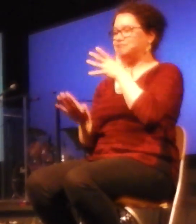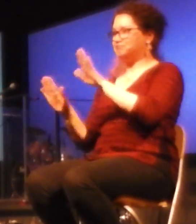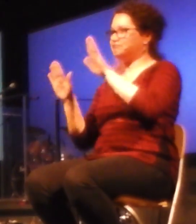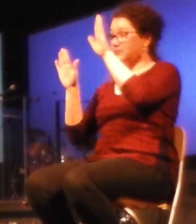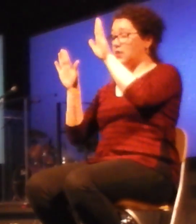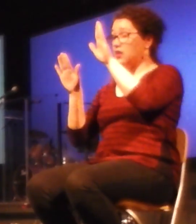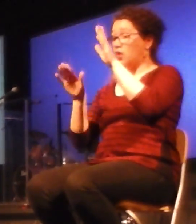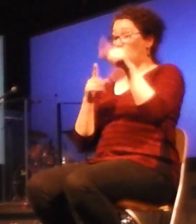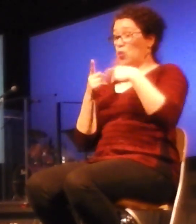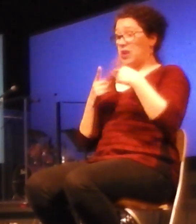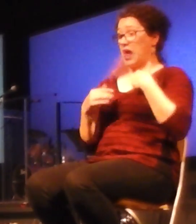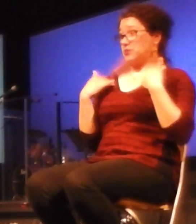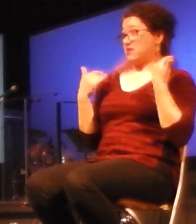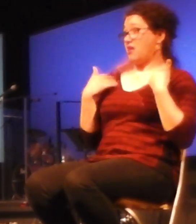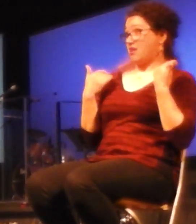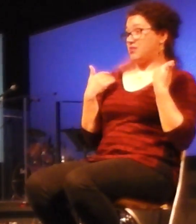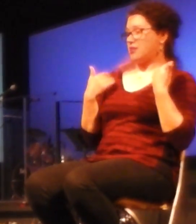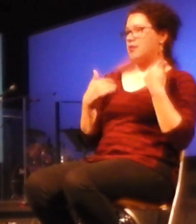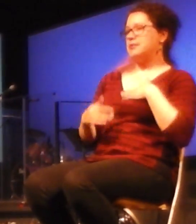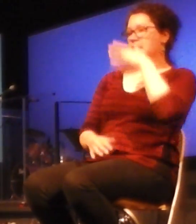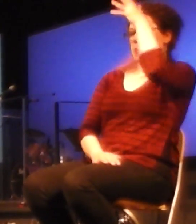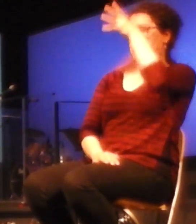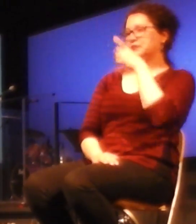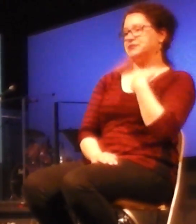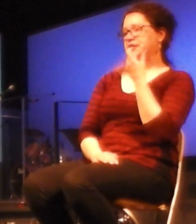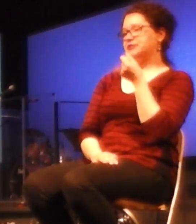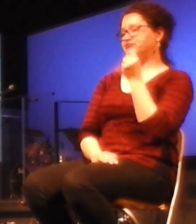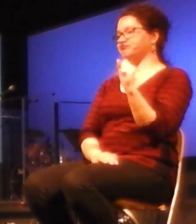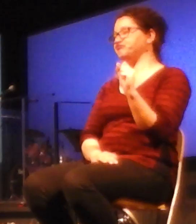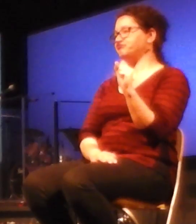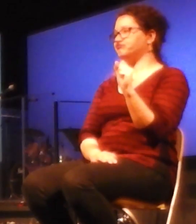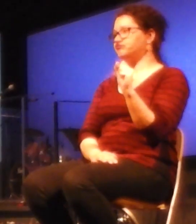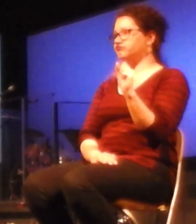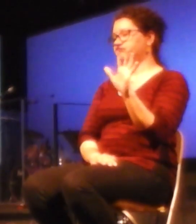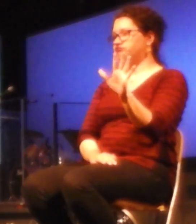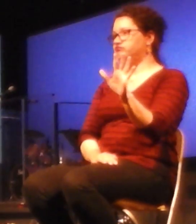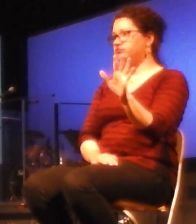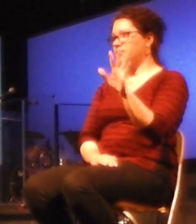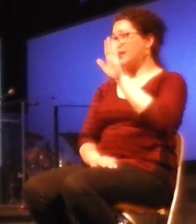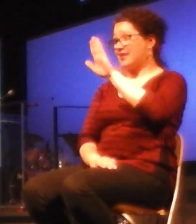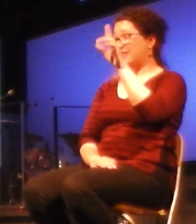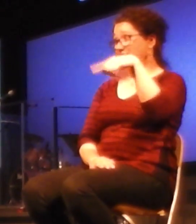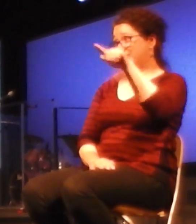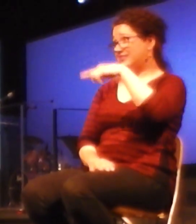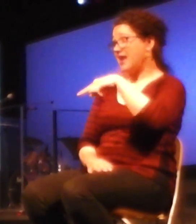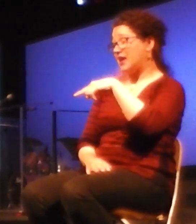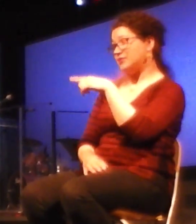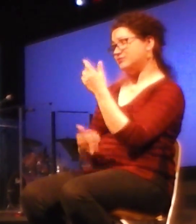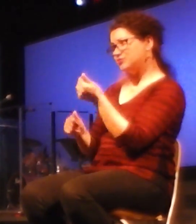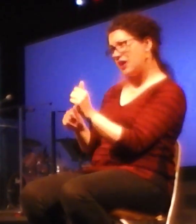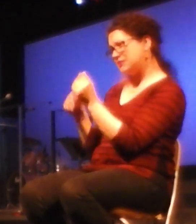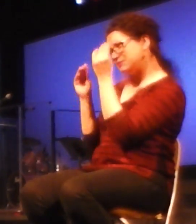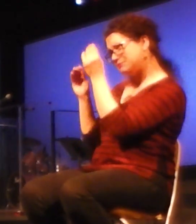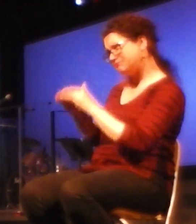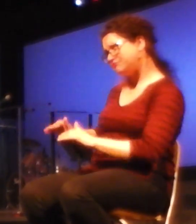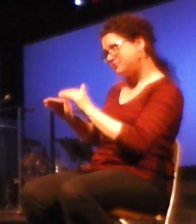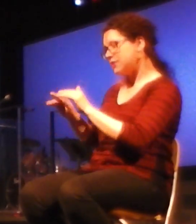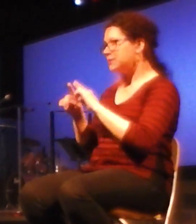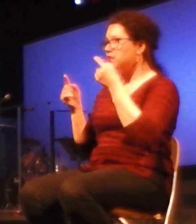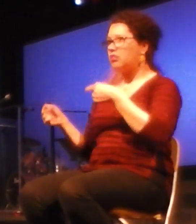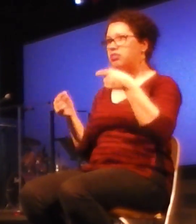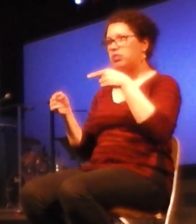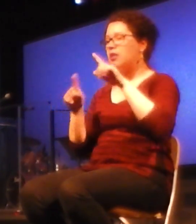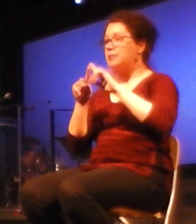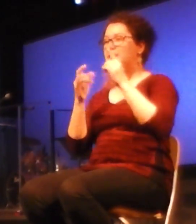a lot when I was younger. Made their job very, very difficult. And in the midst of it, they loved me through it, and they're so